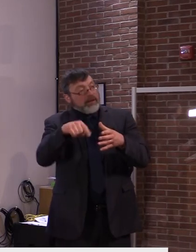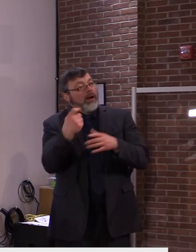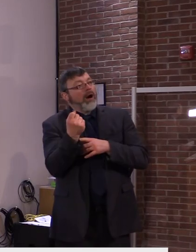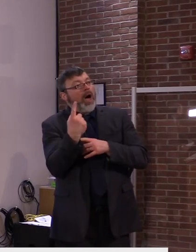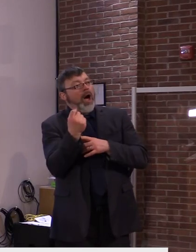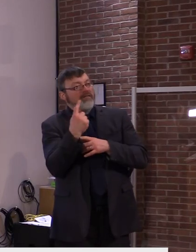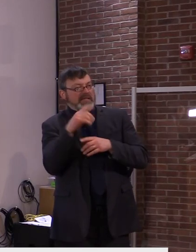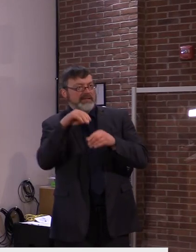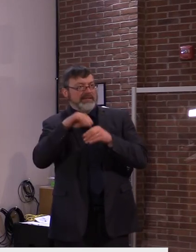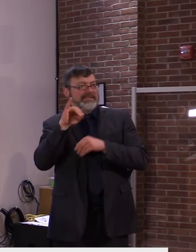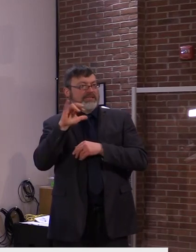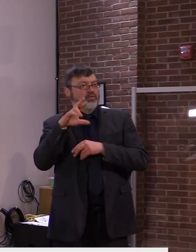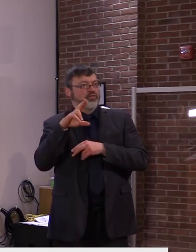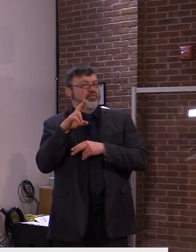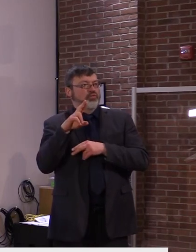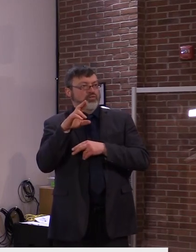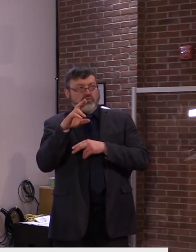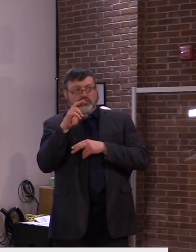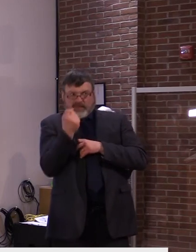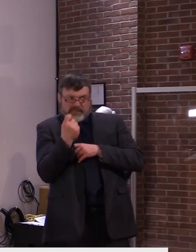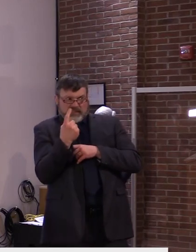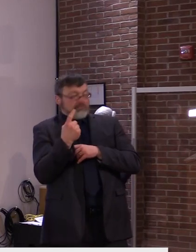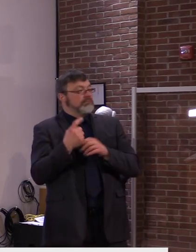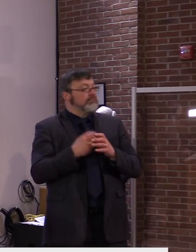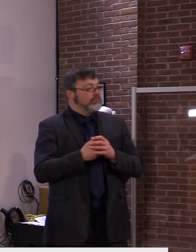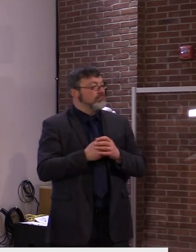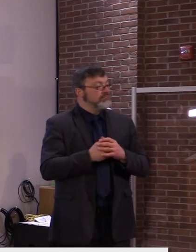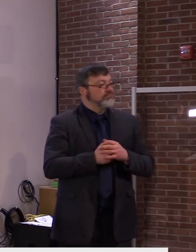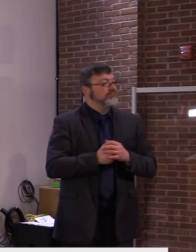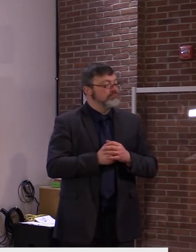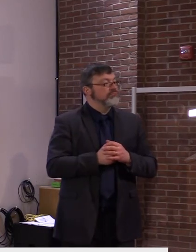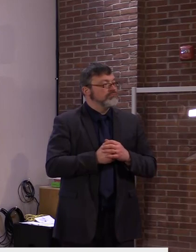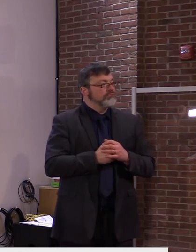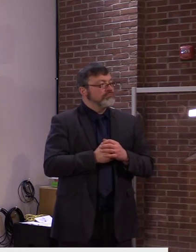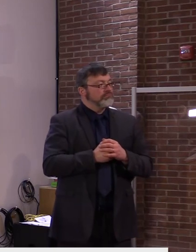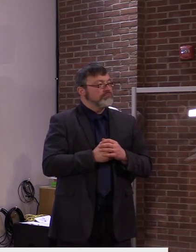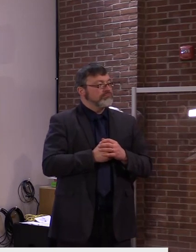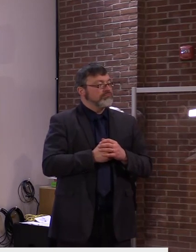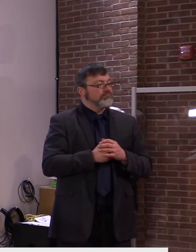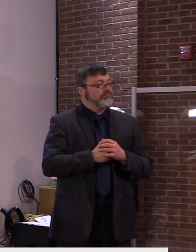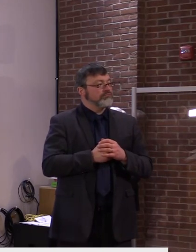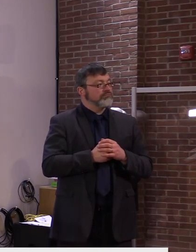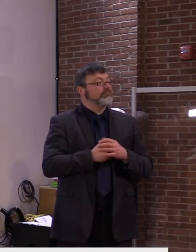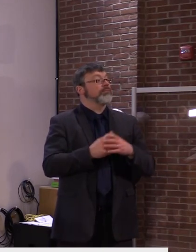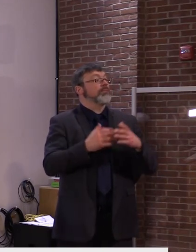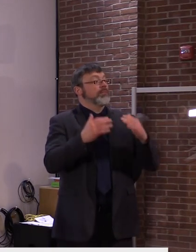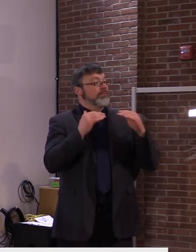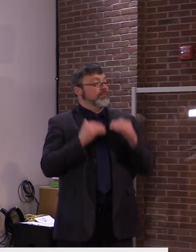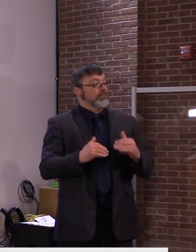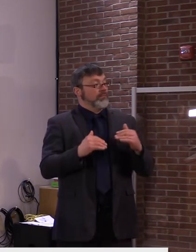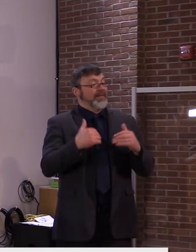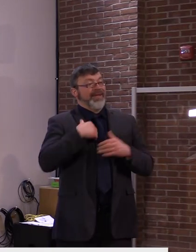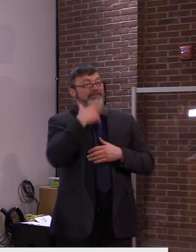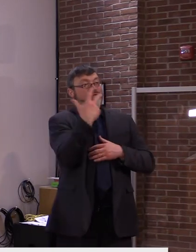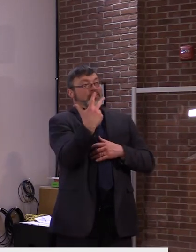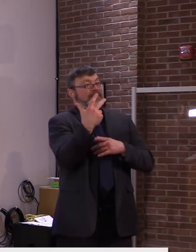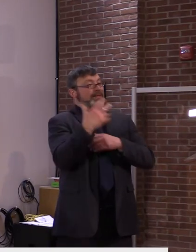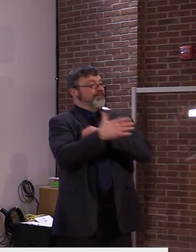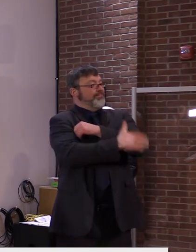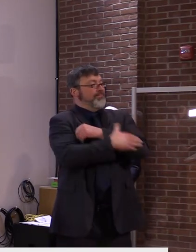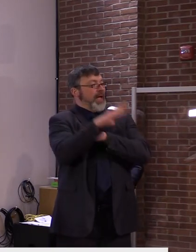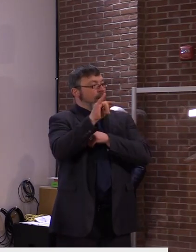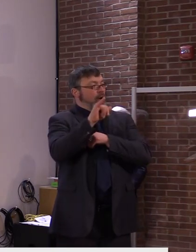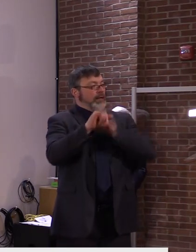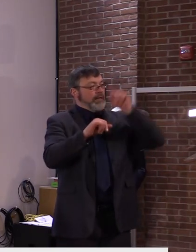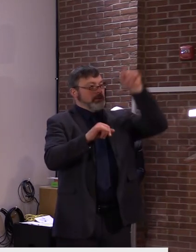case counts has to do with the fact that we have been seeing rising cases in three counties, Bennington, Rutland, and Franklin.